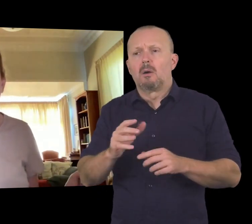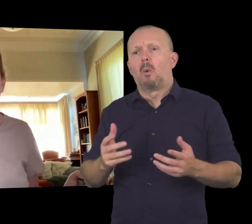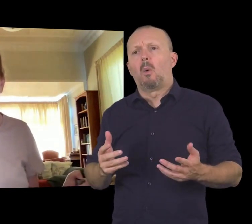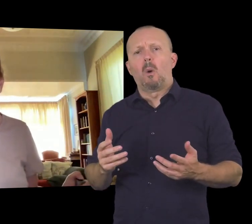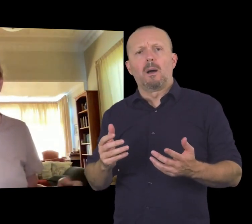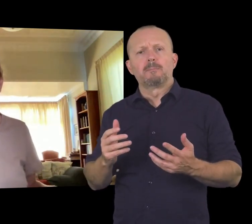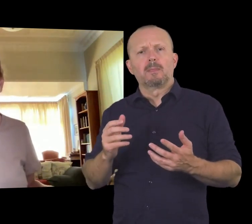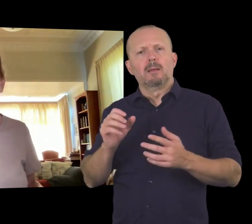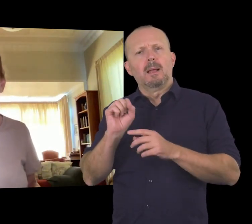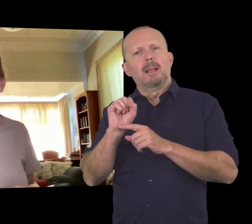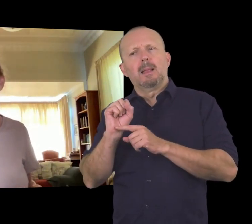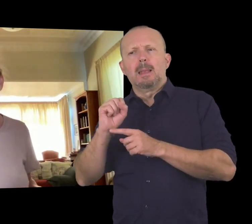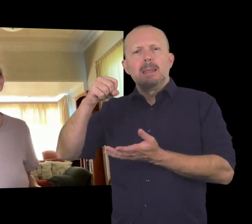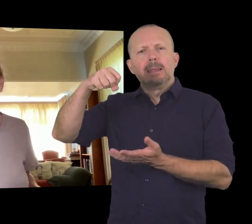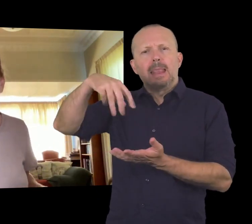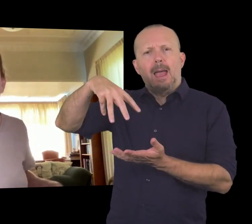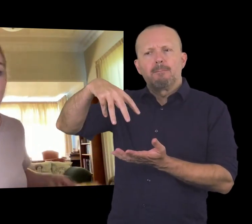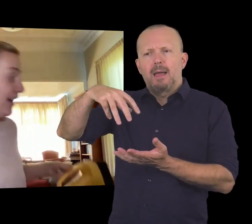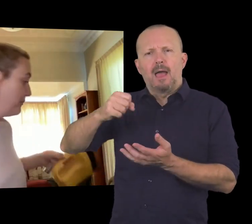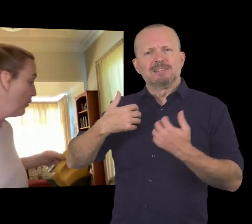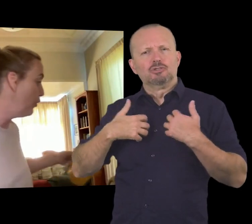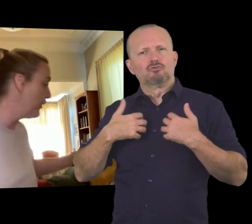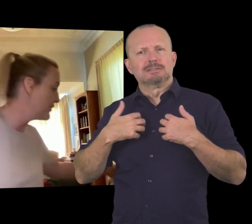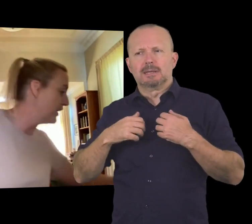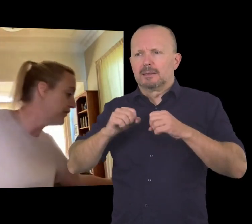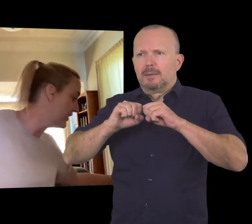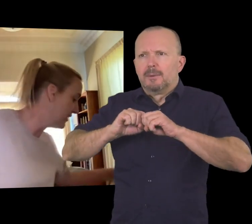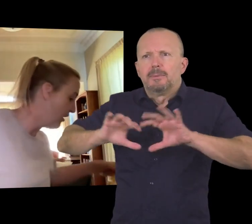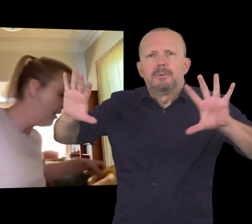lamps that have interesting shades,